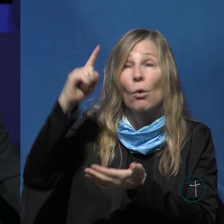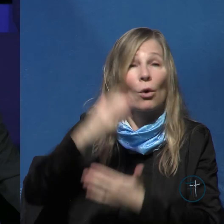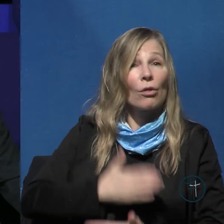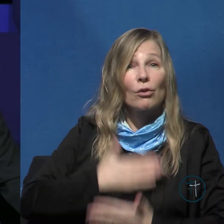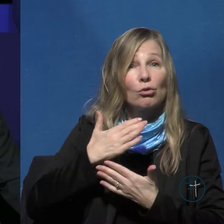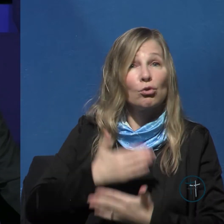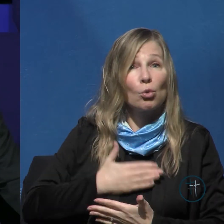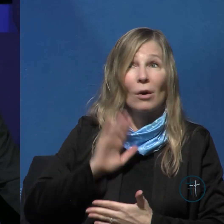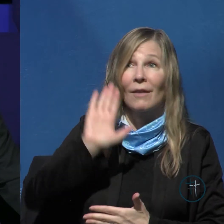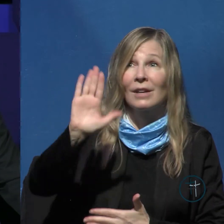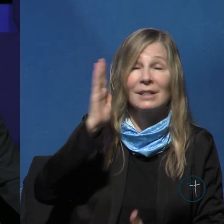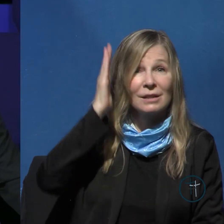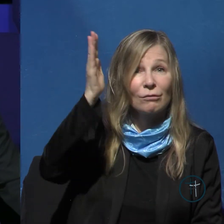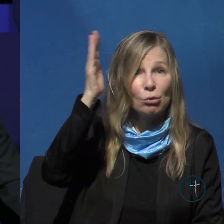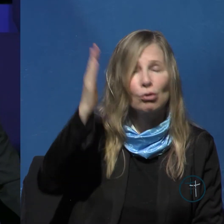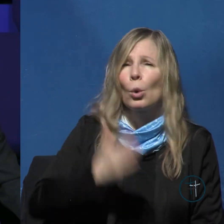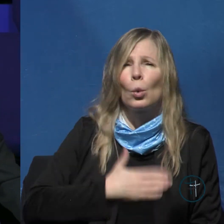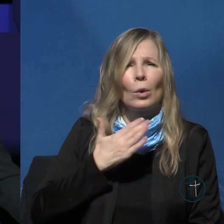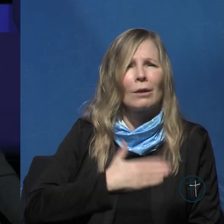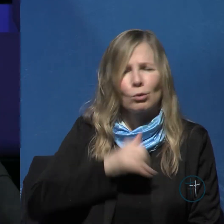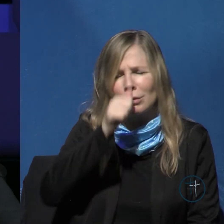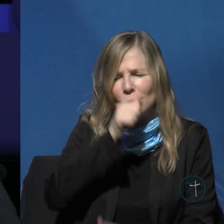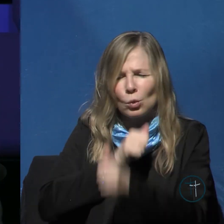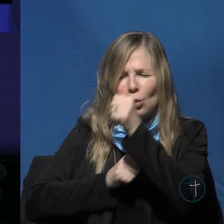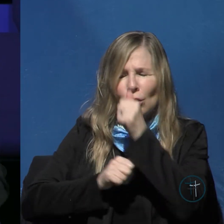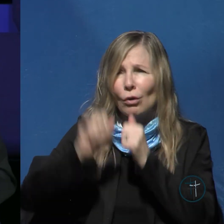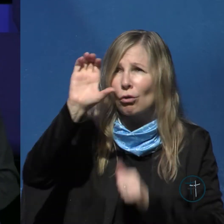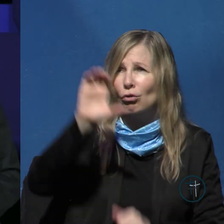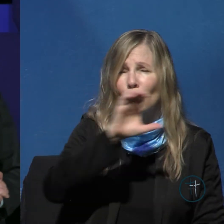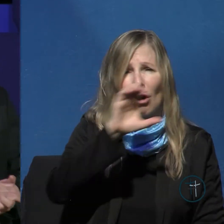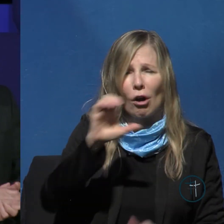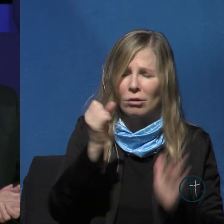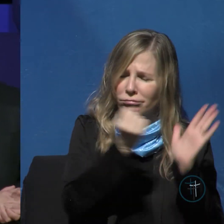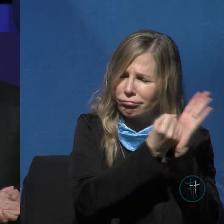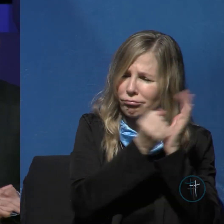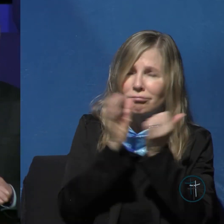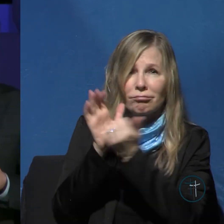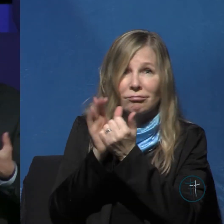the cross, despising the shame, and has sat down at the right hand of the throne of God.